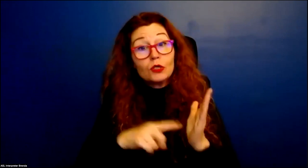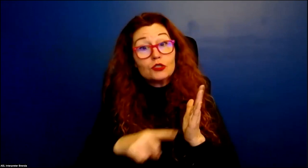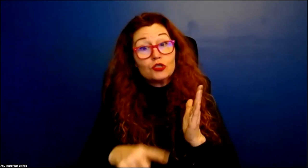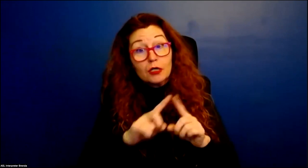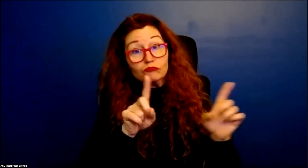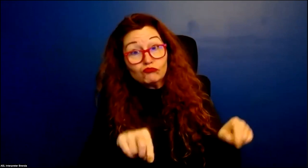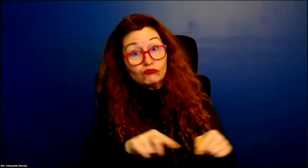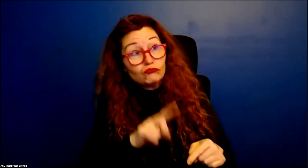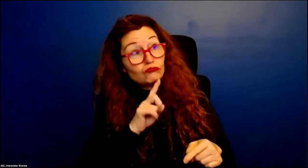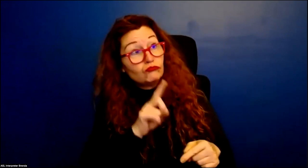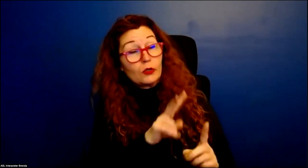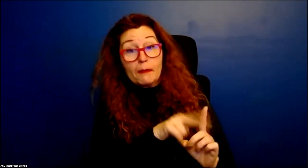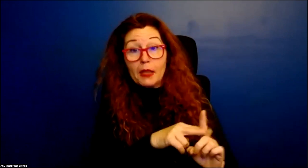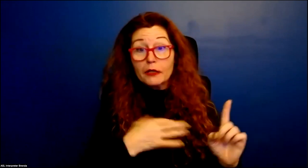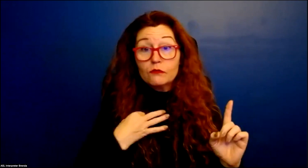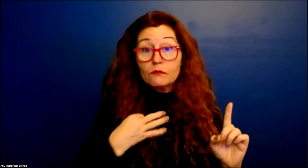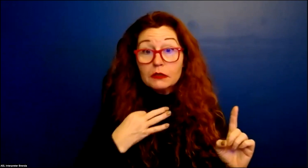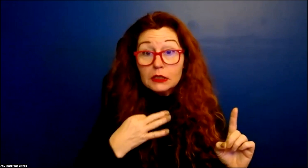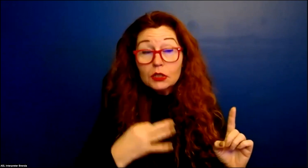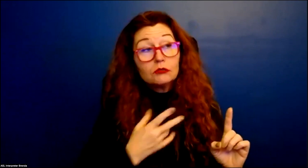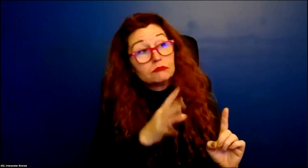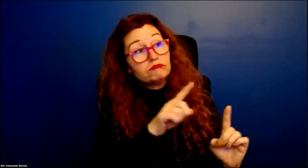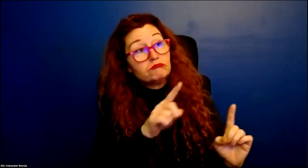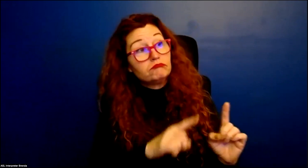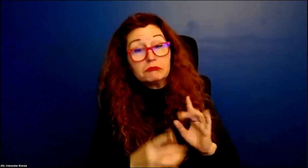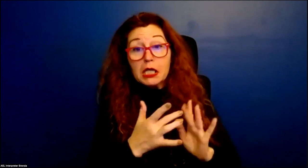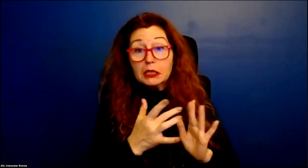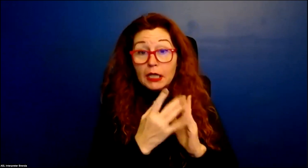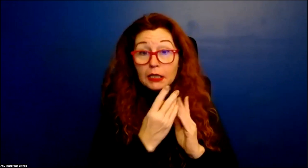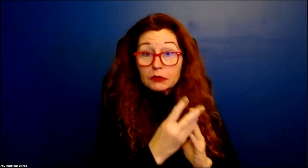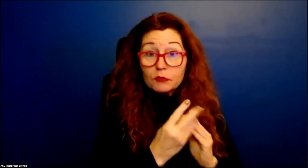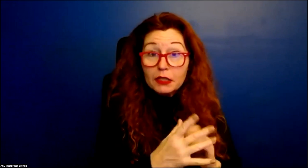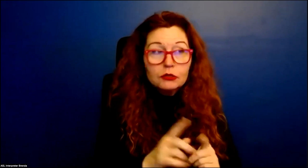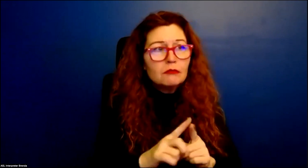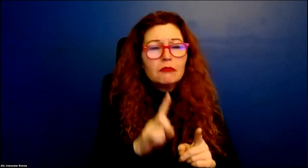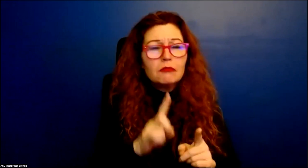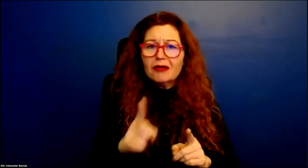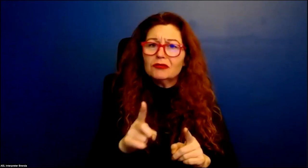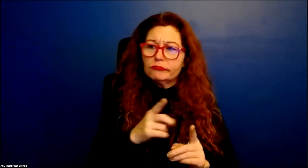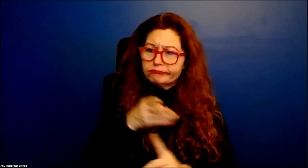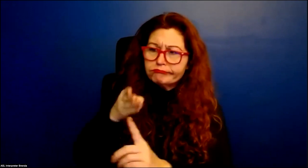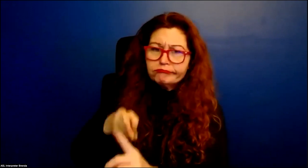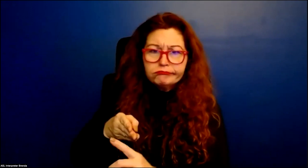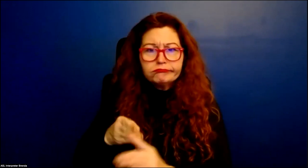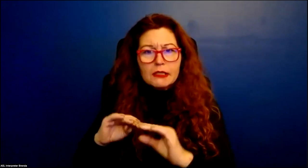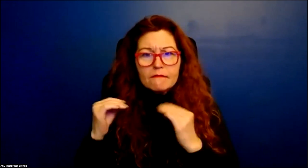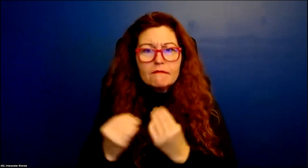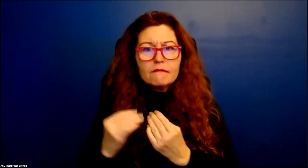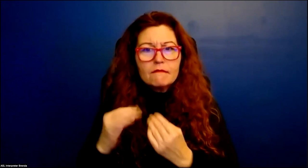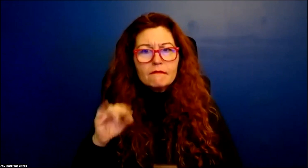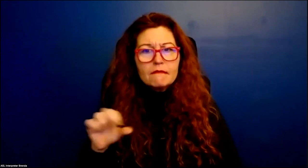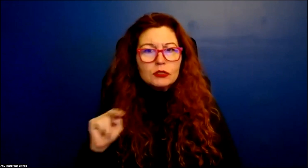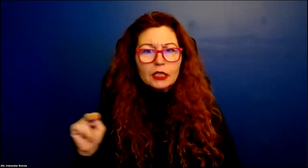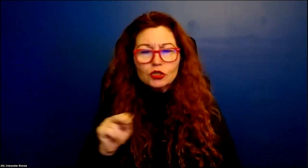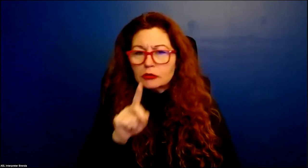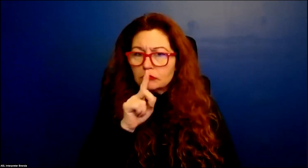volunteer. But I'd also say it doesn't have to be through the foundation. If you just go to